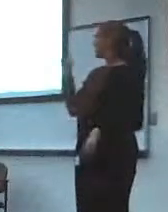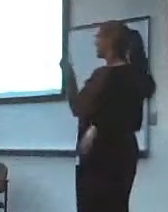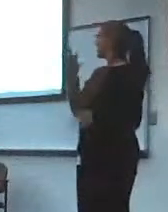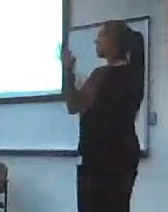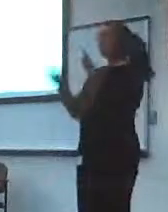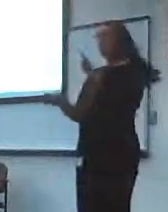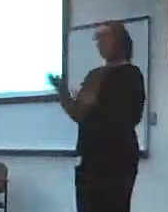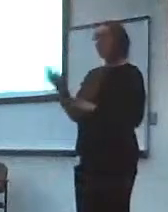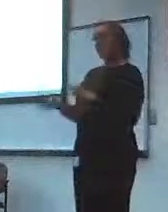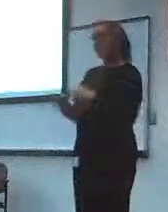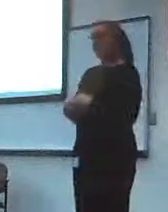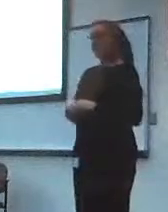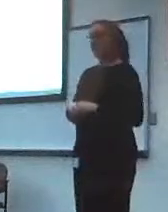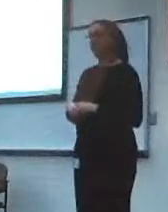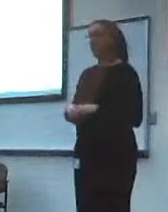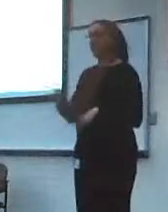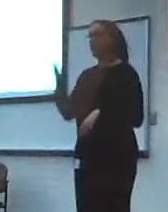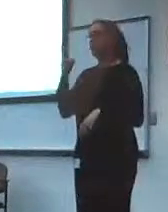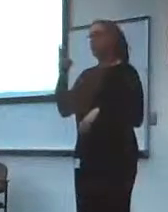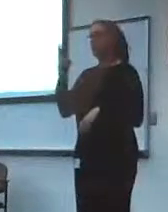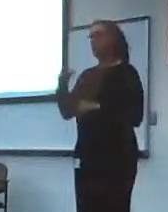Last class we discussed